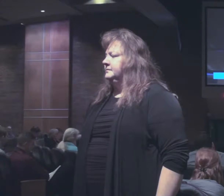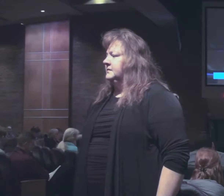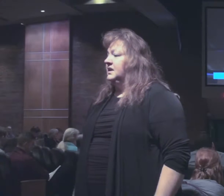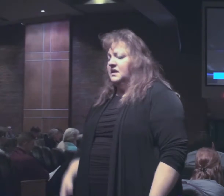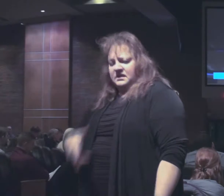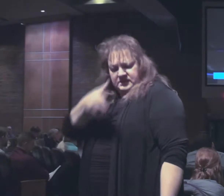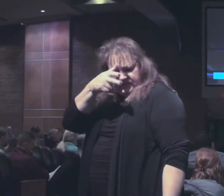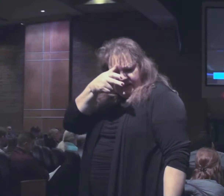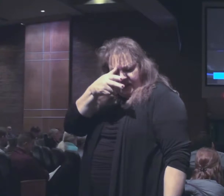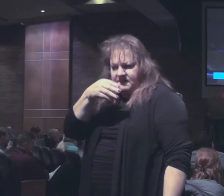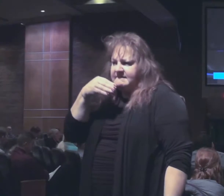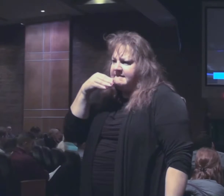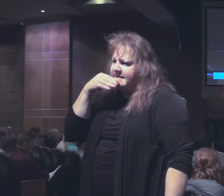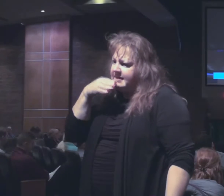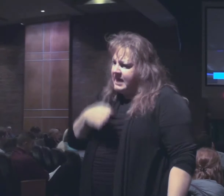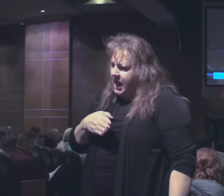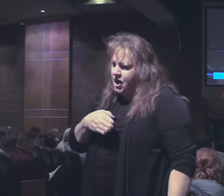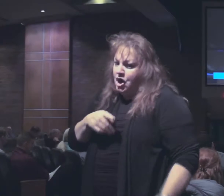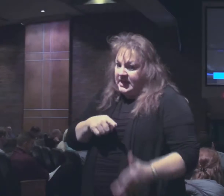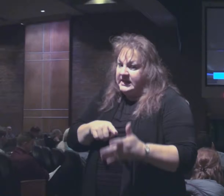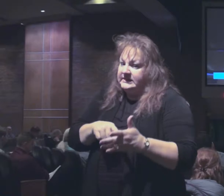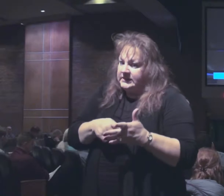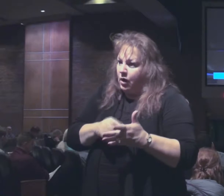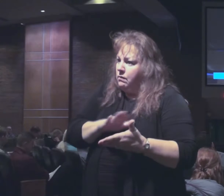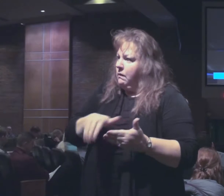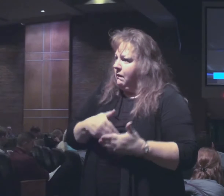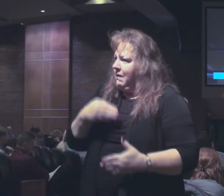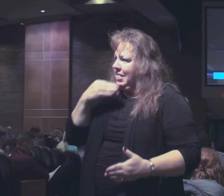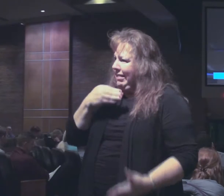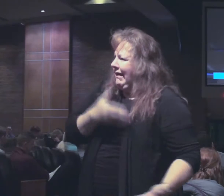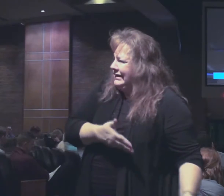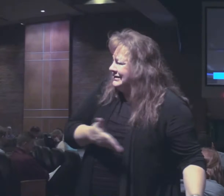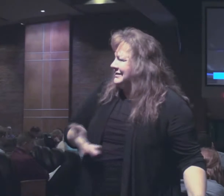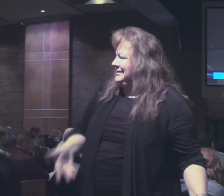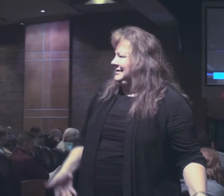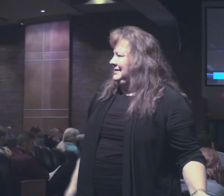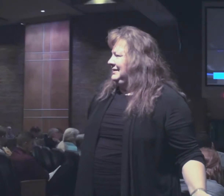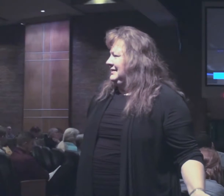The devil is a liar and the father of lies.